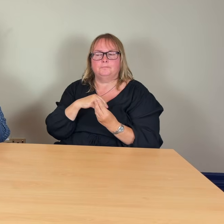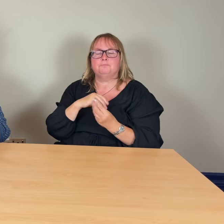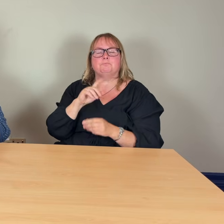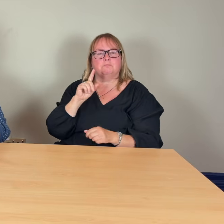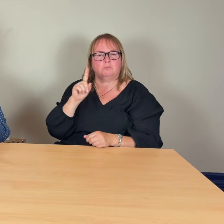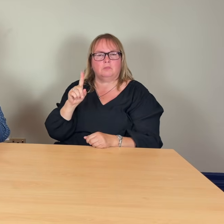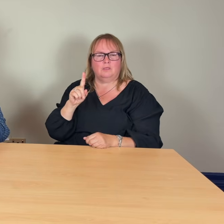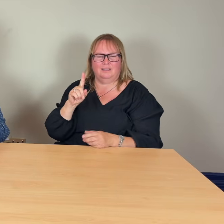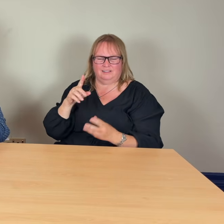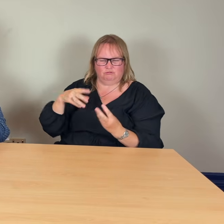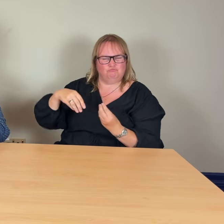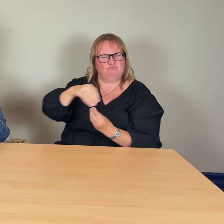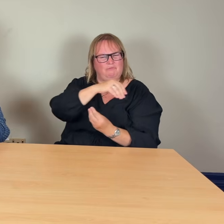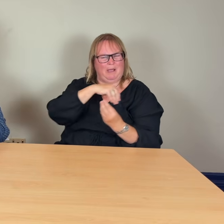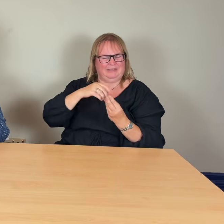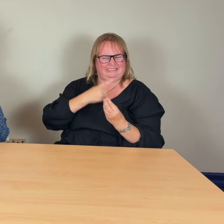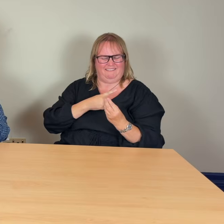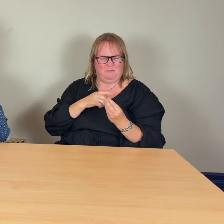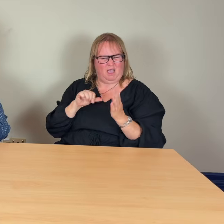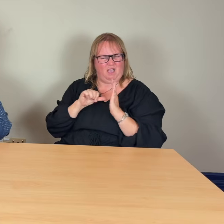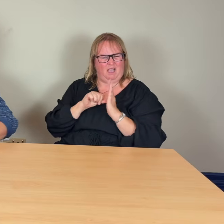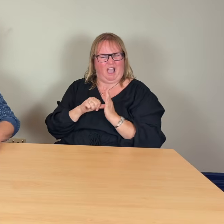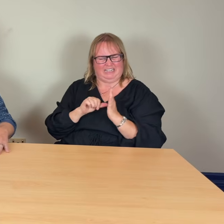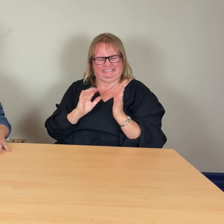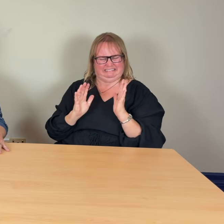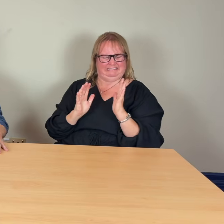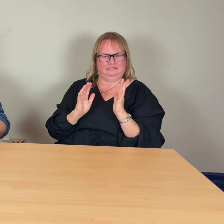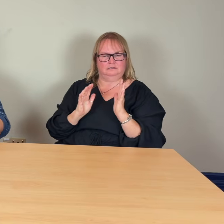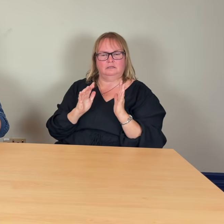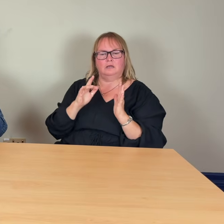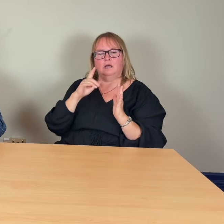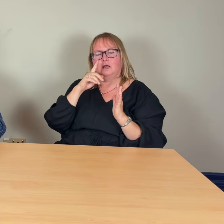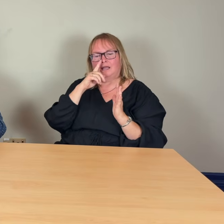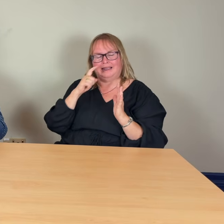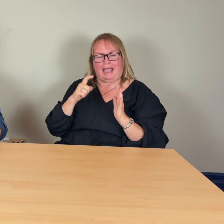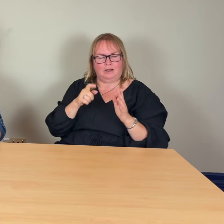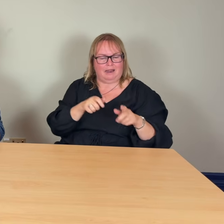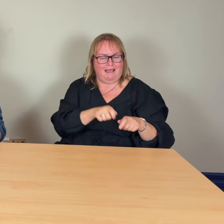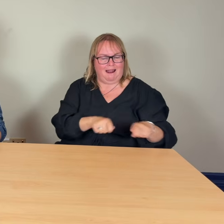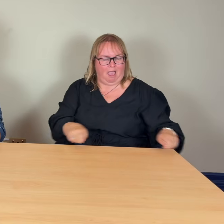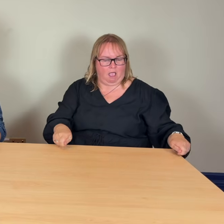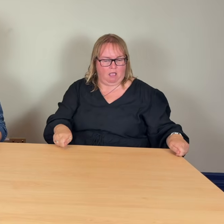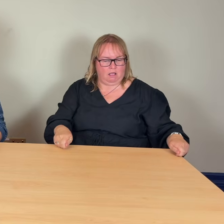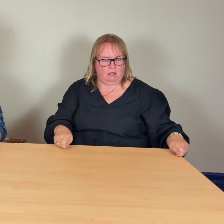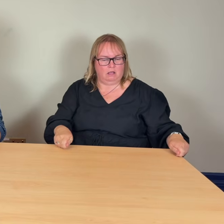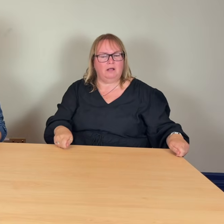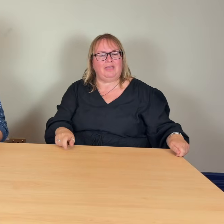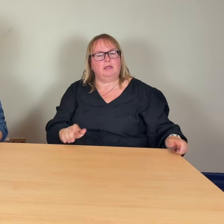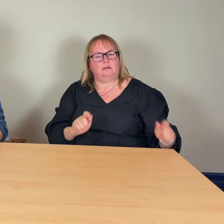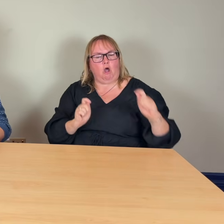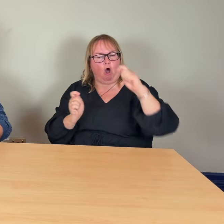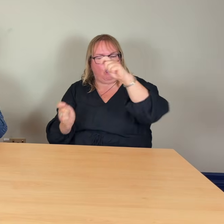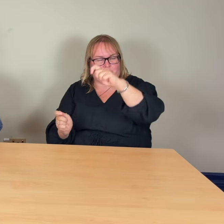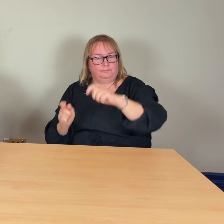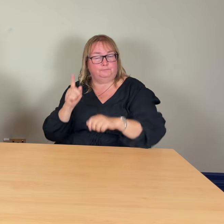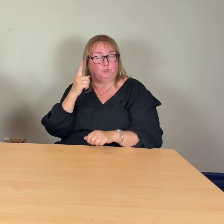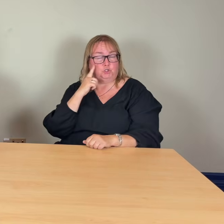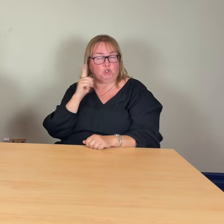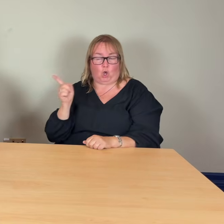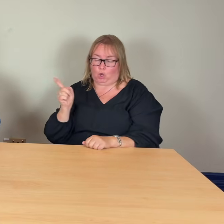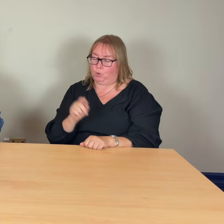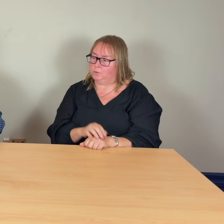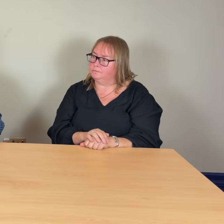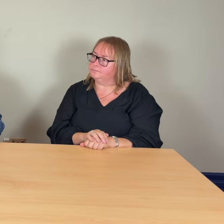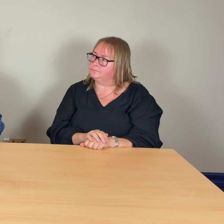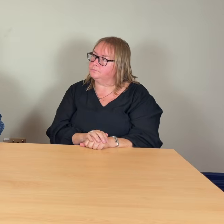If you find the wrapping a bit too fiddly, you can make your layers before you pop it onto the lantern. So what I'm going to